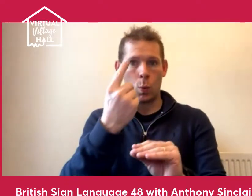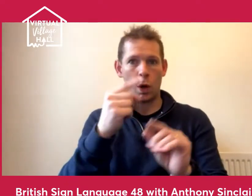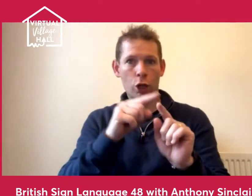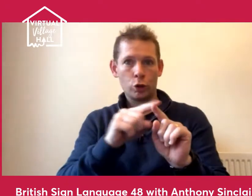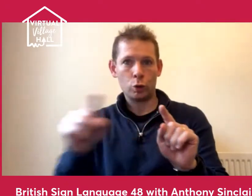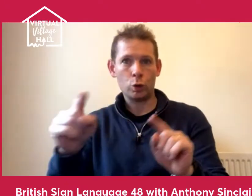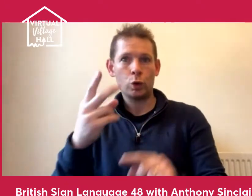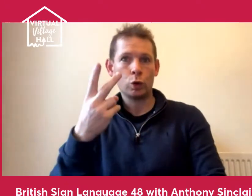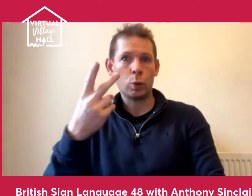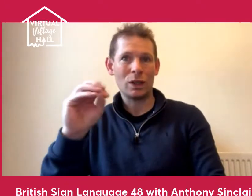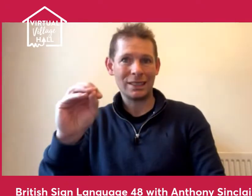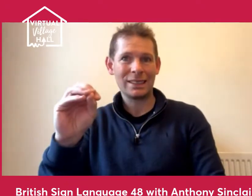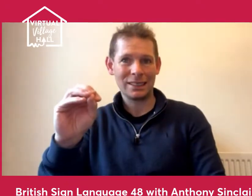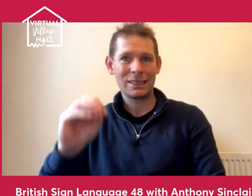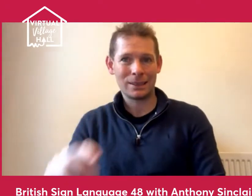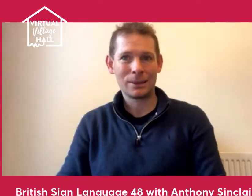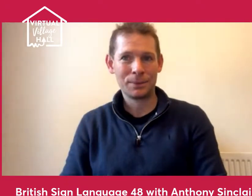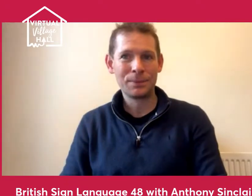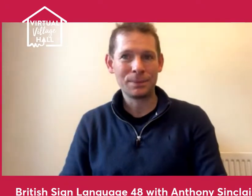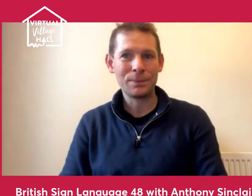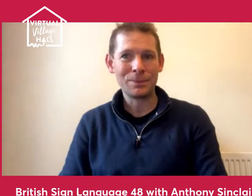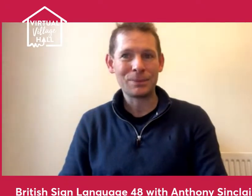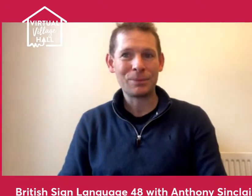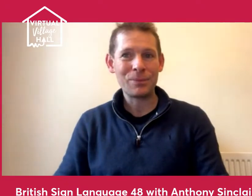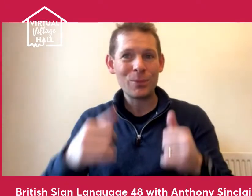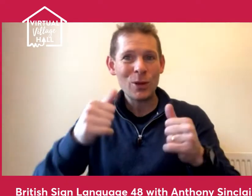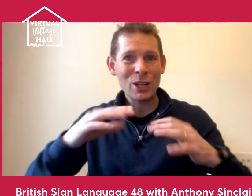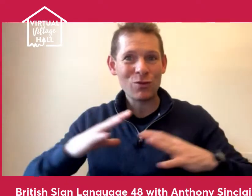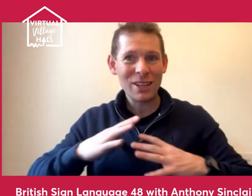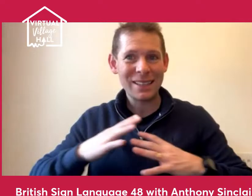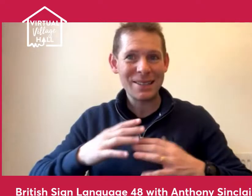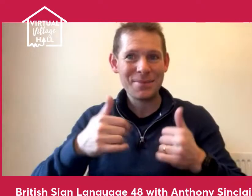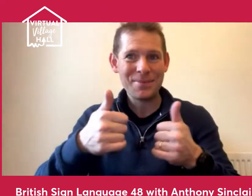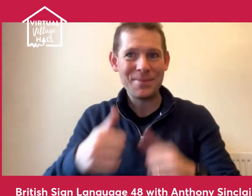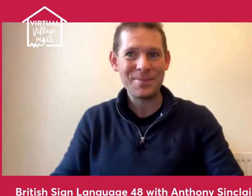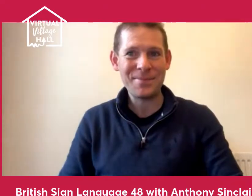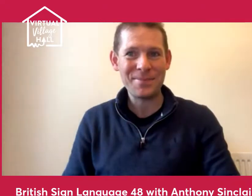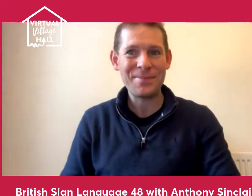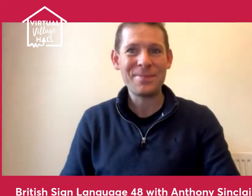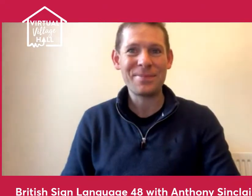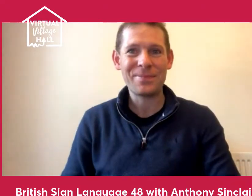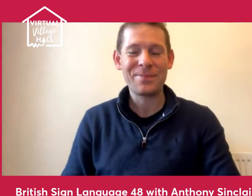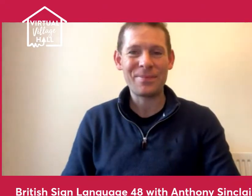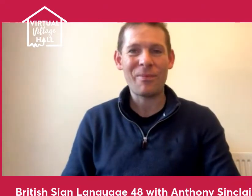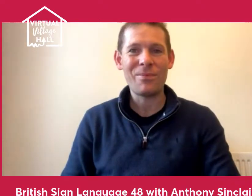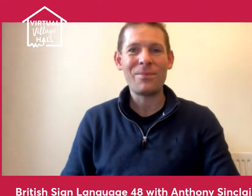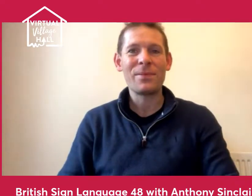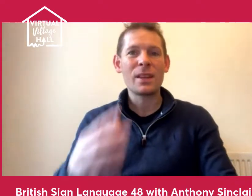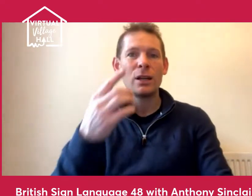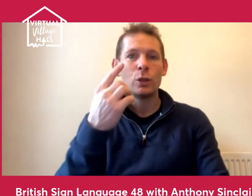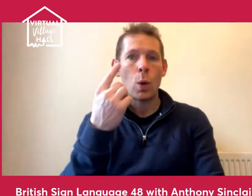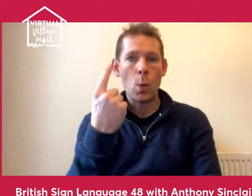So I'm going to teach you the numbers from 1 to 20. Okay, if everyone's ready to join along.